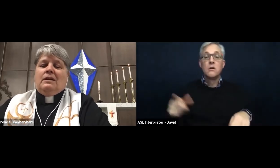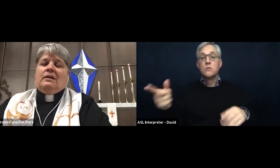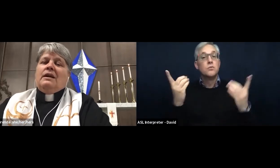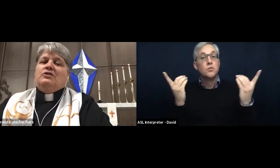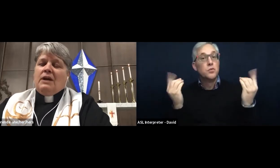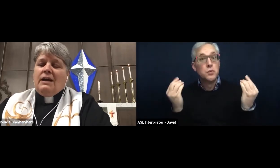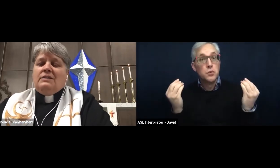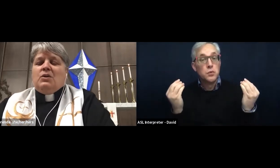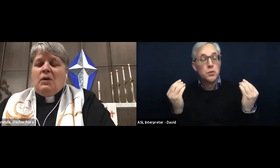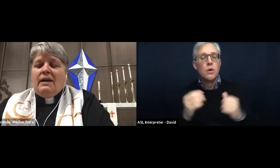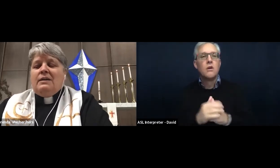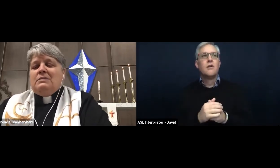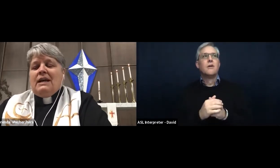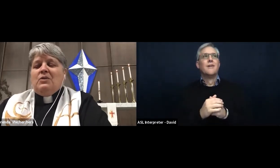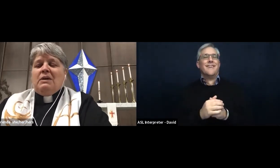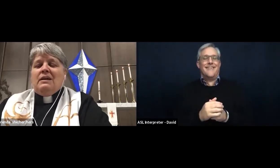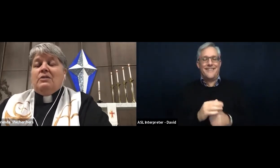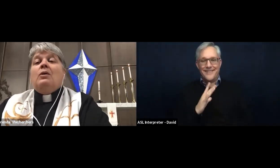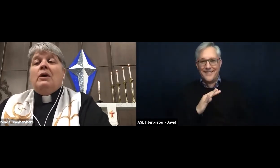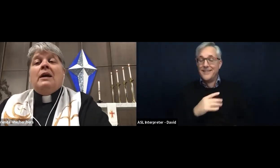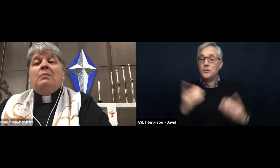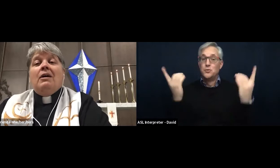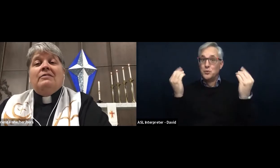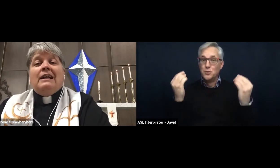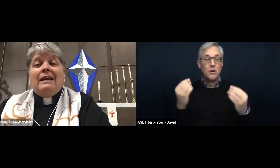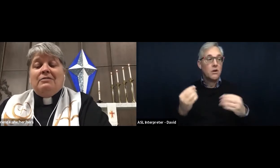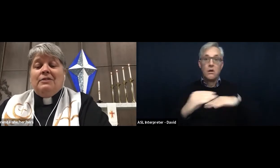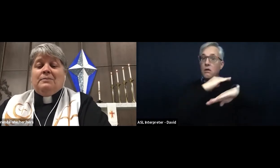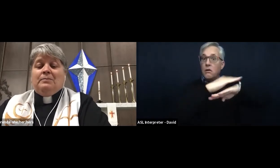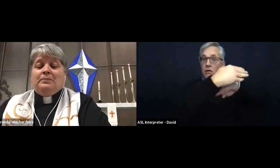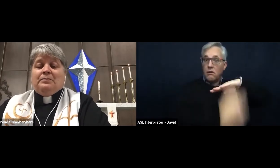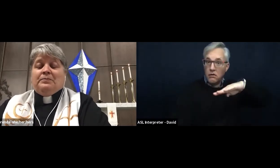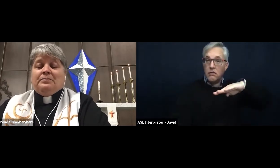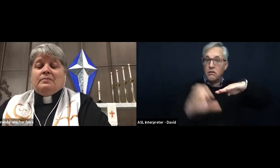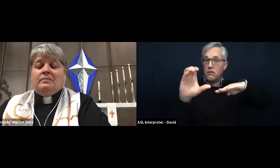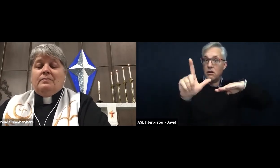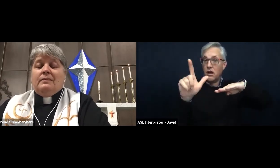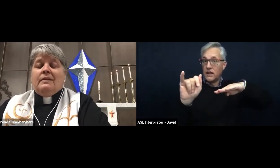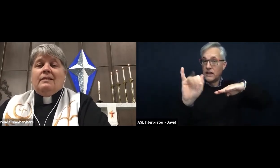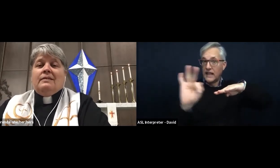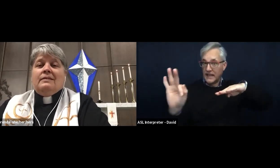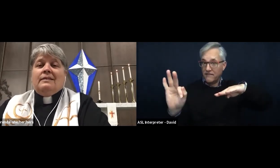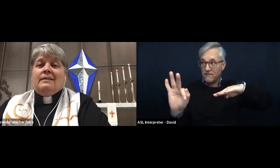Well, they try to quiet him down by throwing him off a cliff.